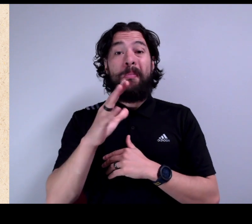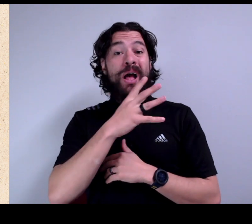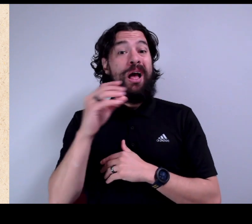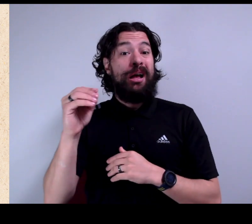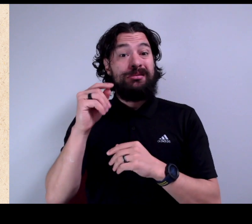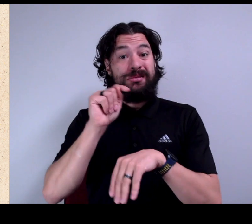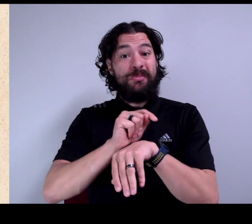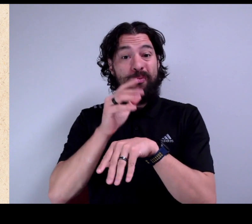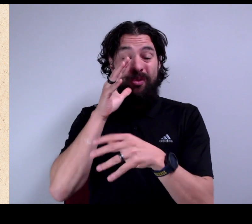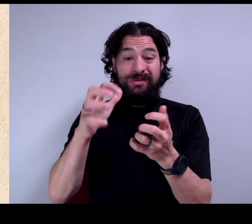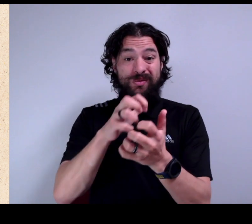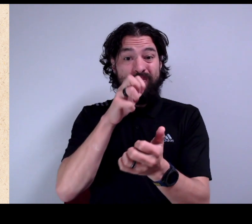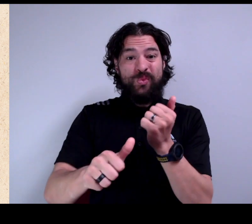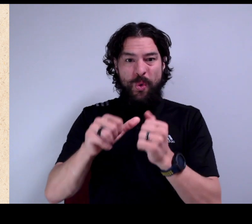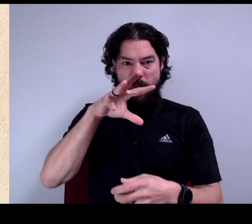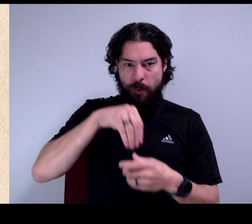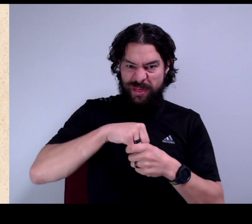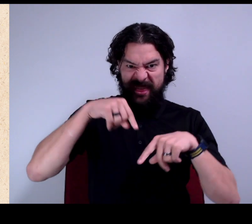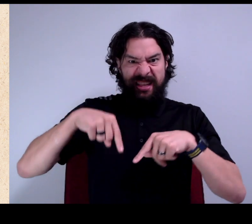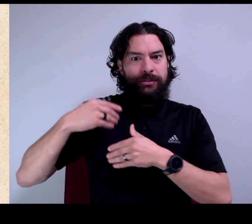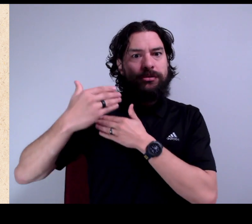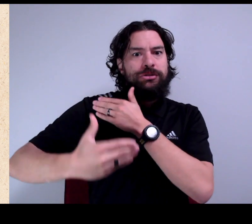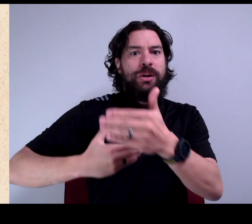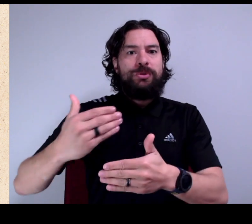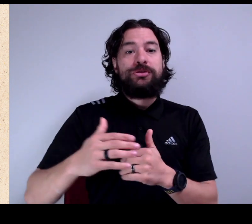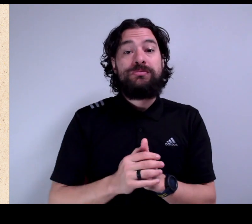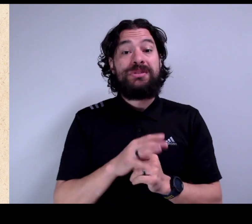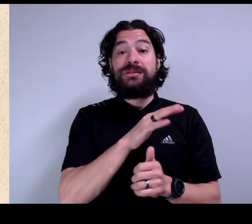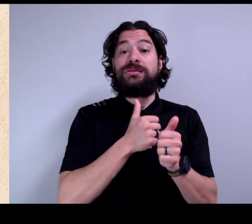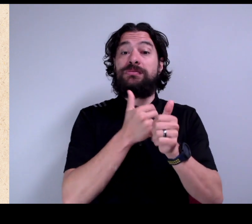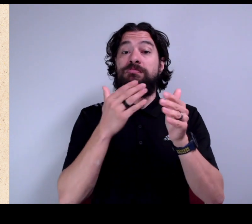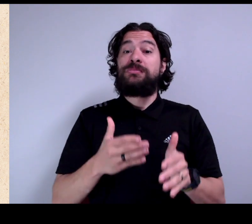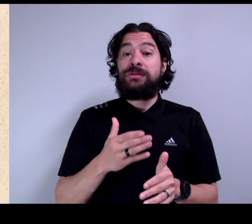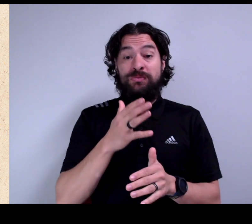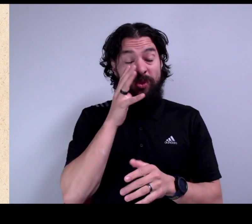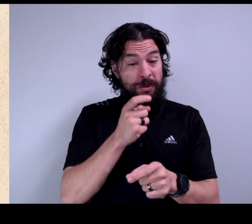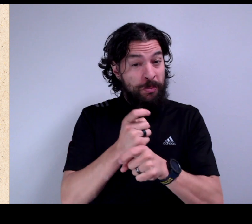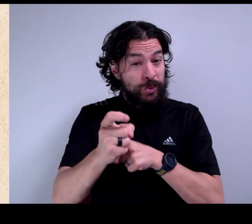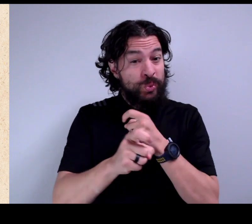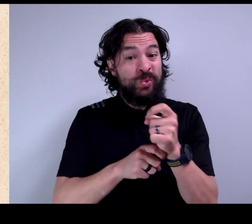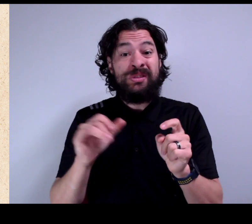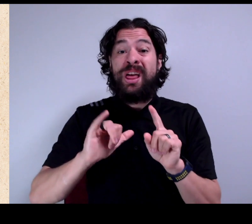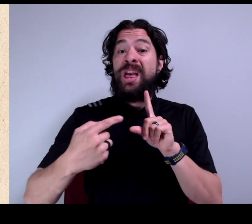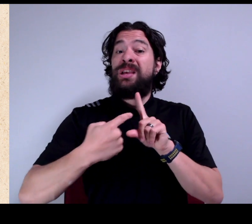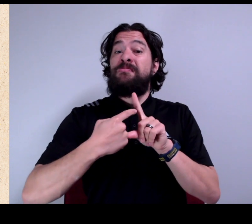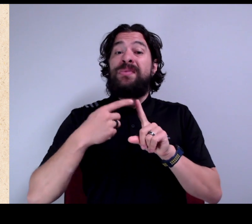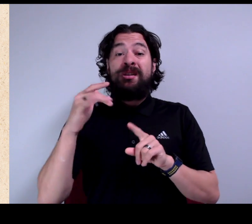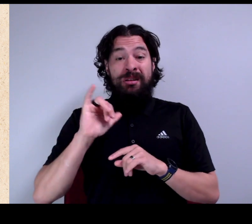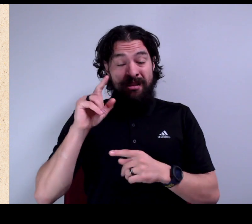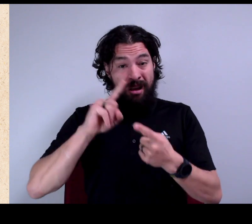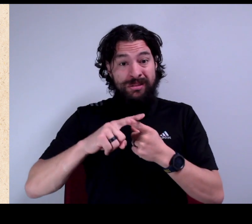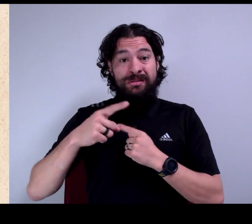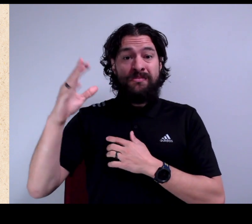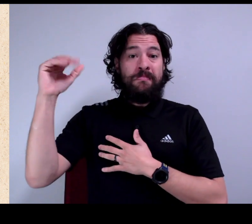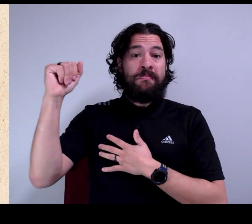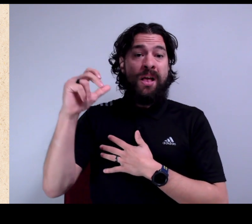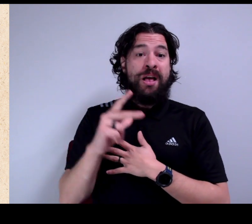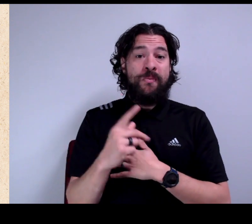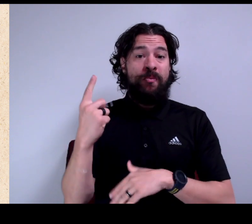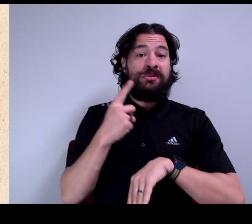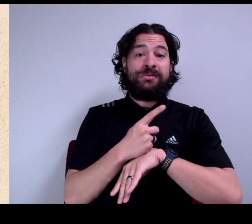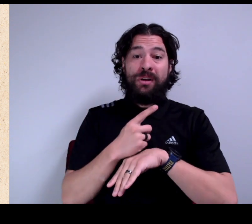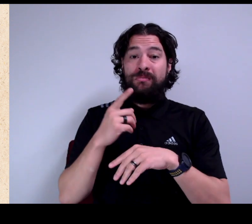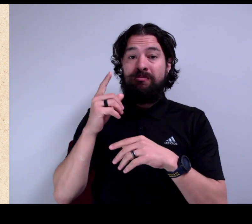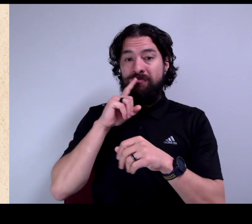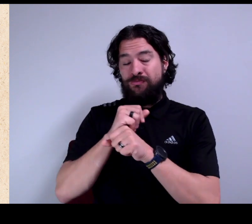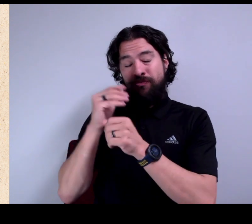its temple will be destroyed within a generation, and his disciples will be persecuted just like him, until he returns one